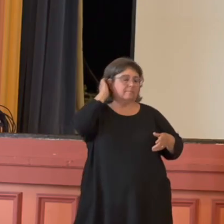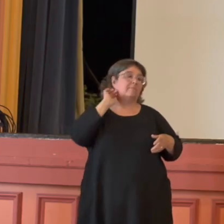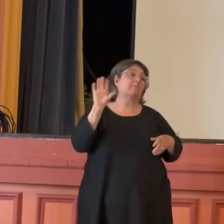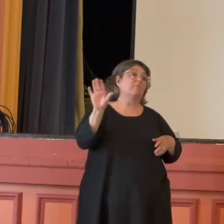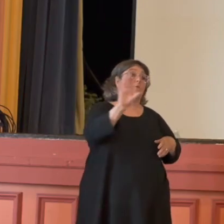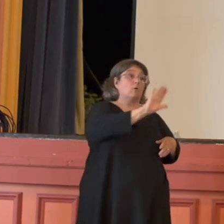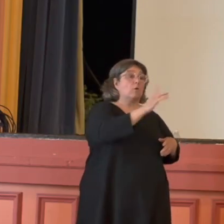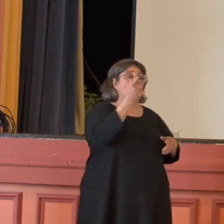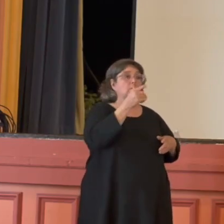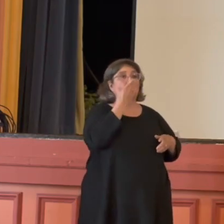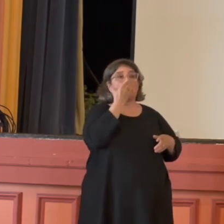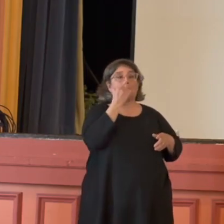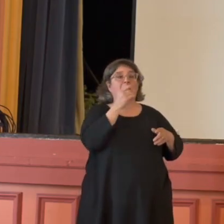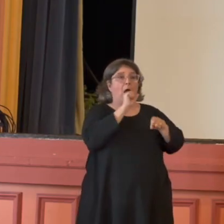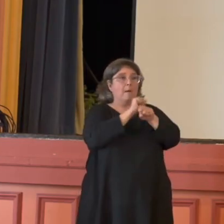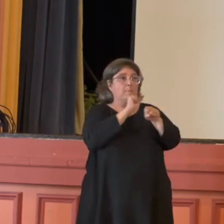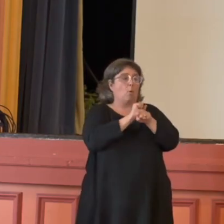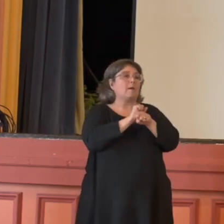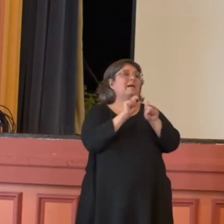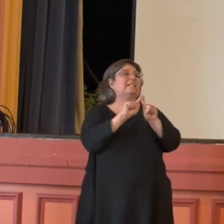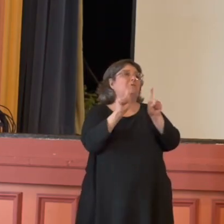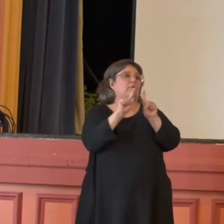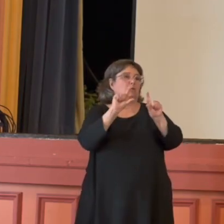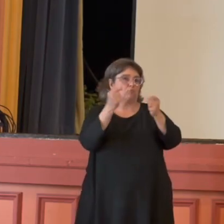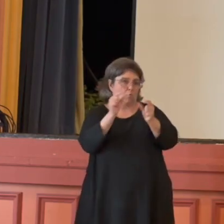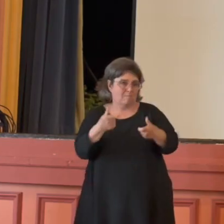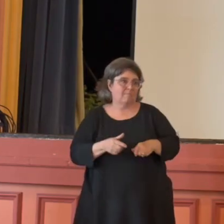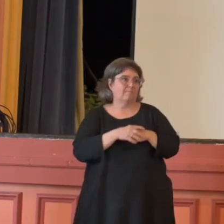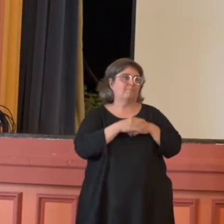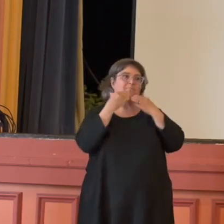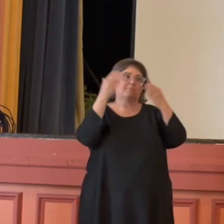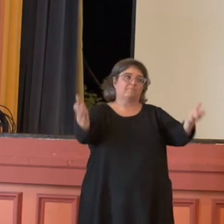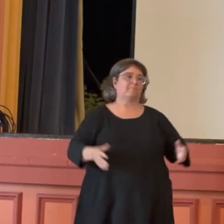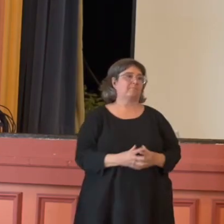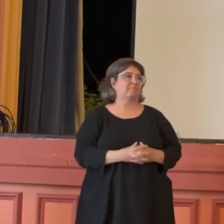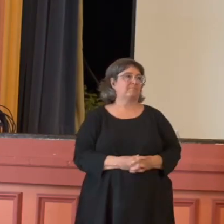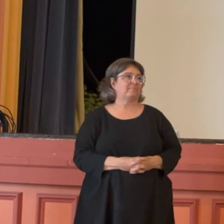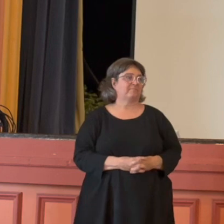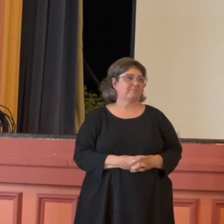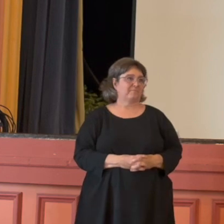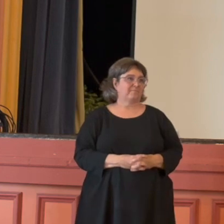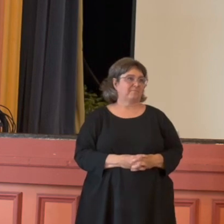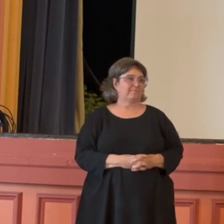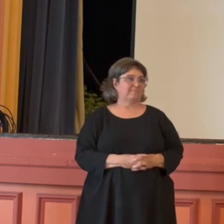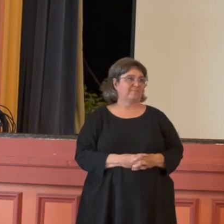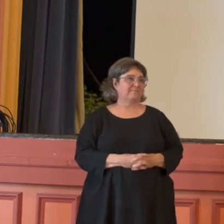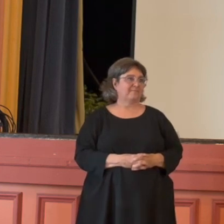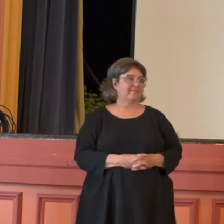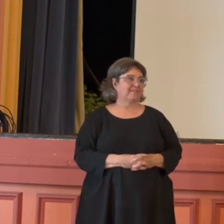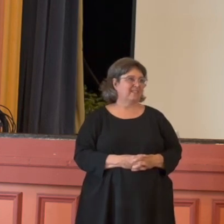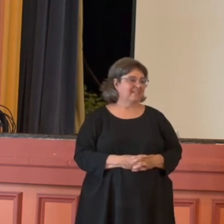those employment of firms as well. Thank you. You're welcome.